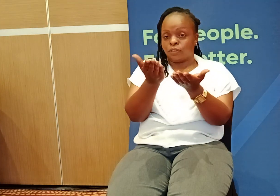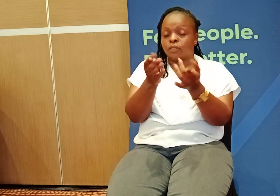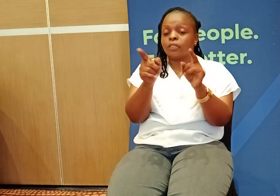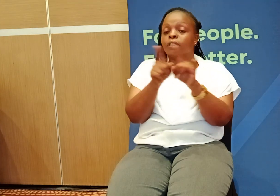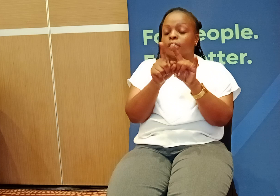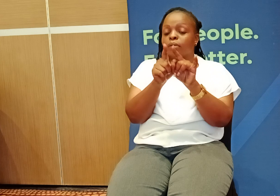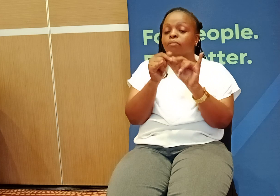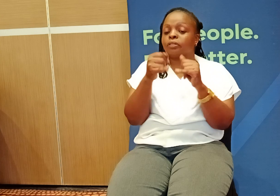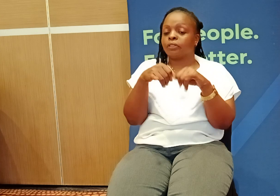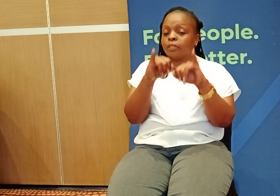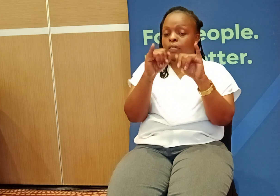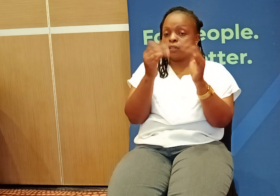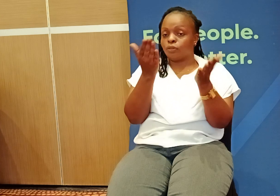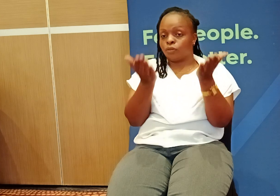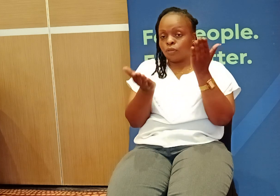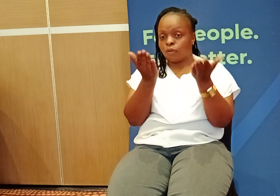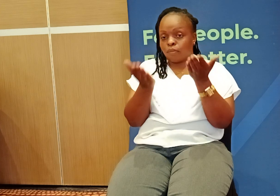compare 2022 and 2023